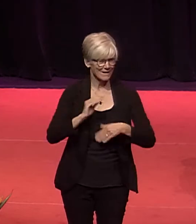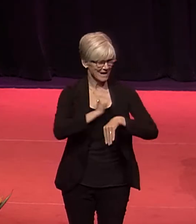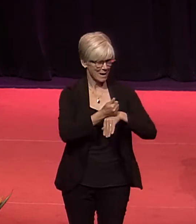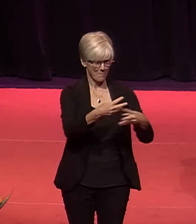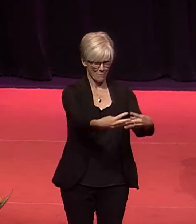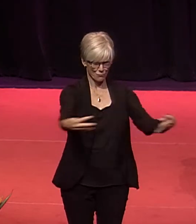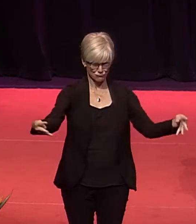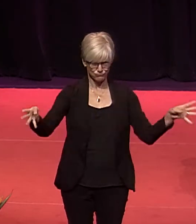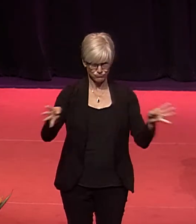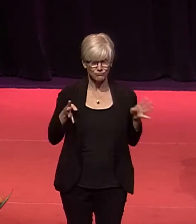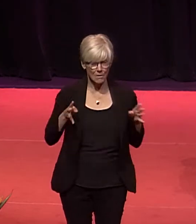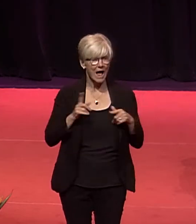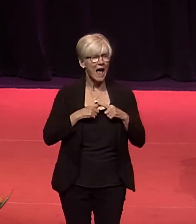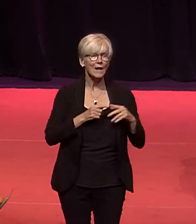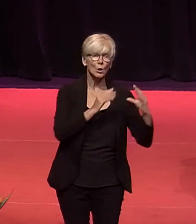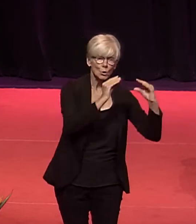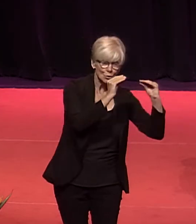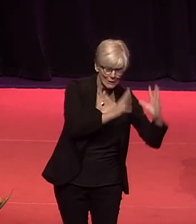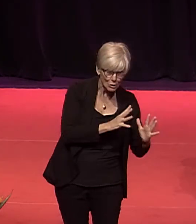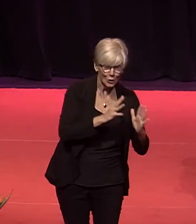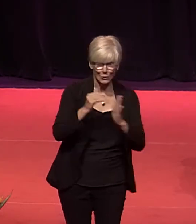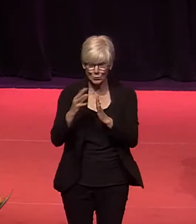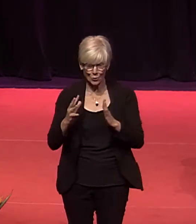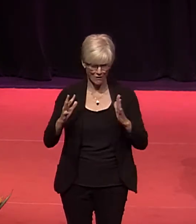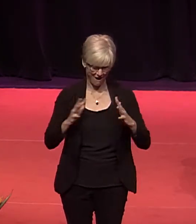having a teacher and a student go at it in the ring.